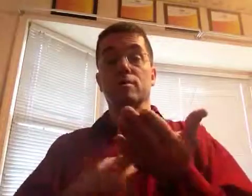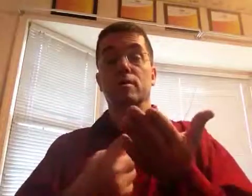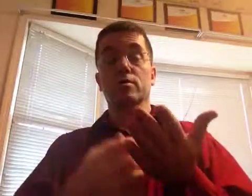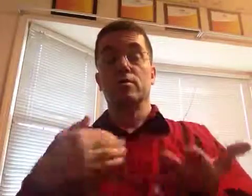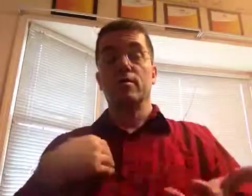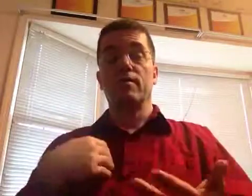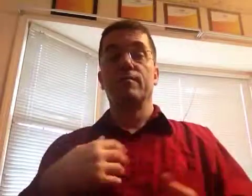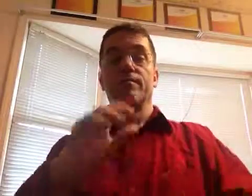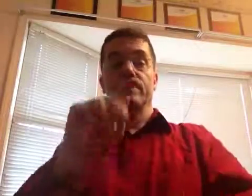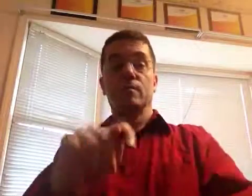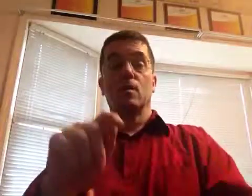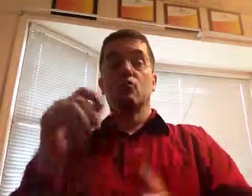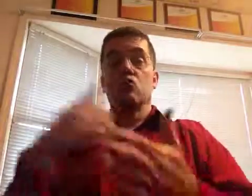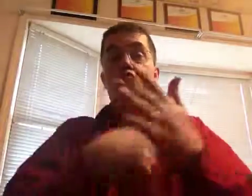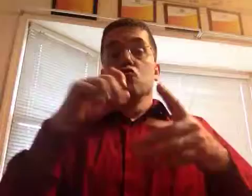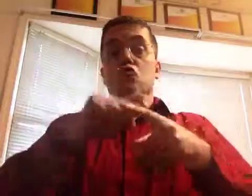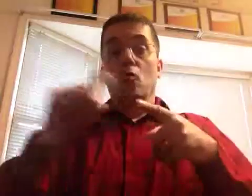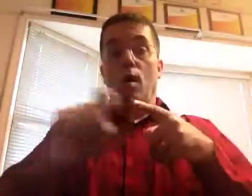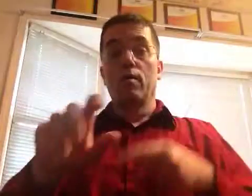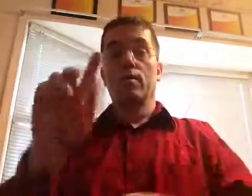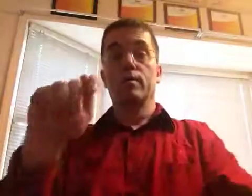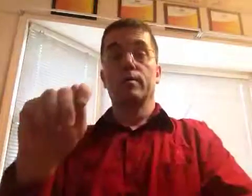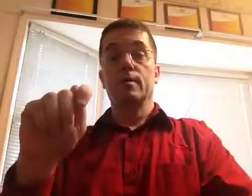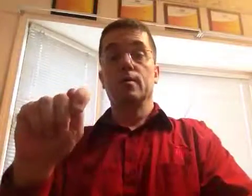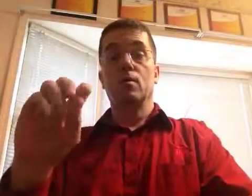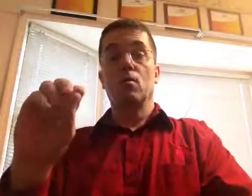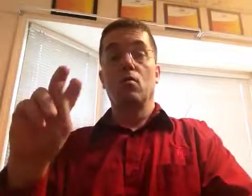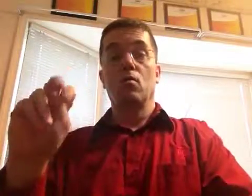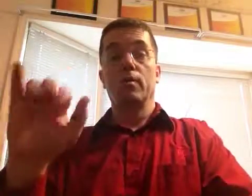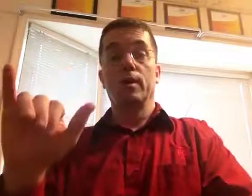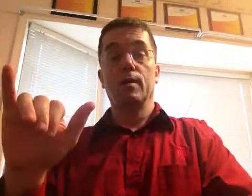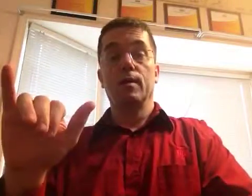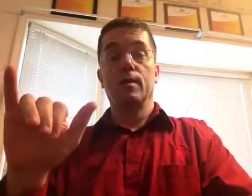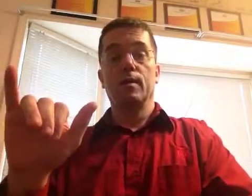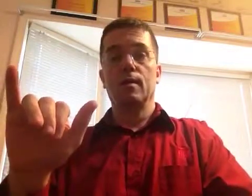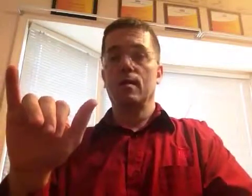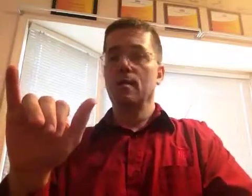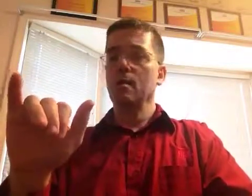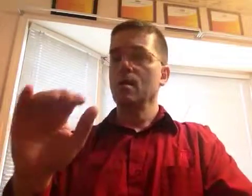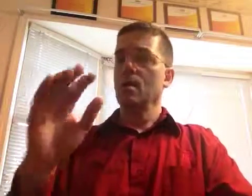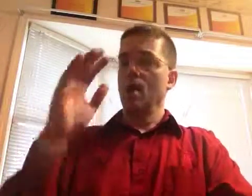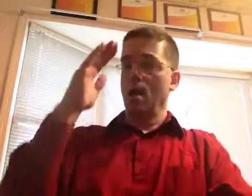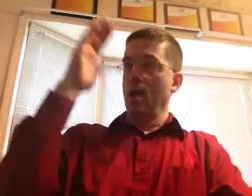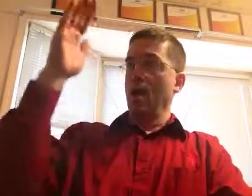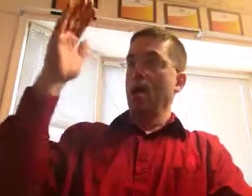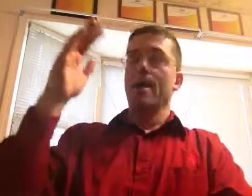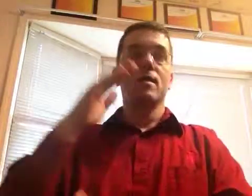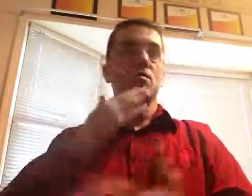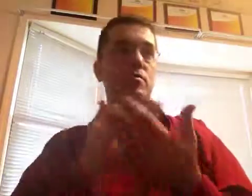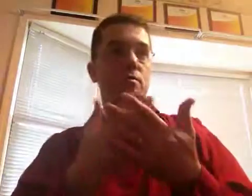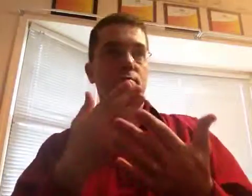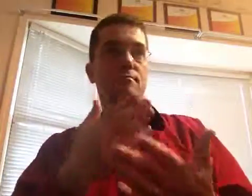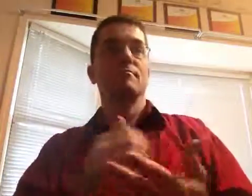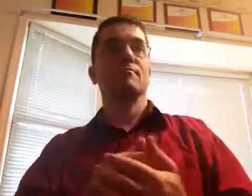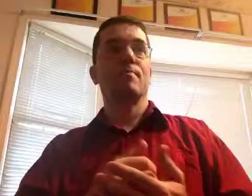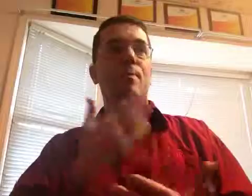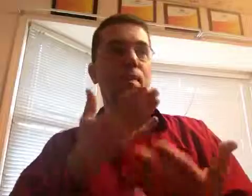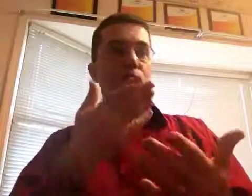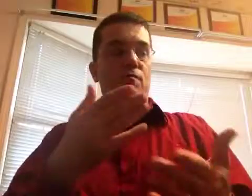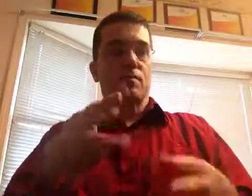in Indianapolis. Hi, Tony. Welcome to the Dave Ramsey Show. Hi there. Good to speak to you. You too. How can I help? Well, quick